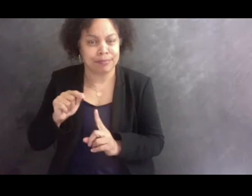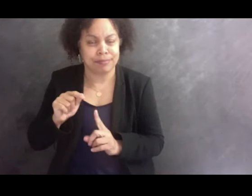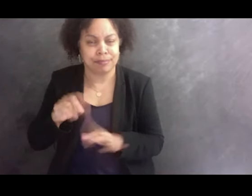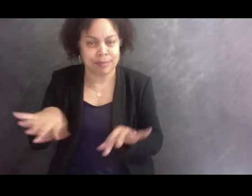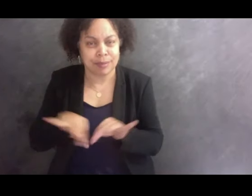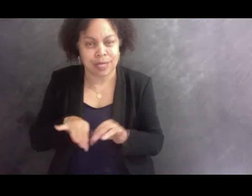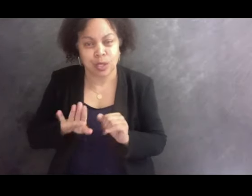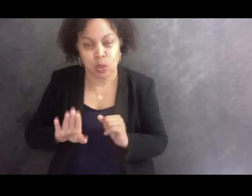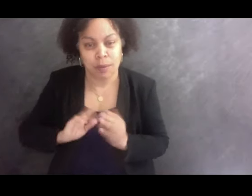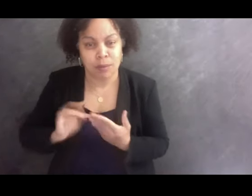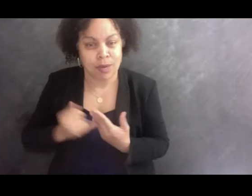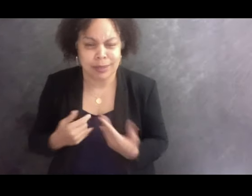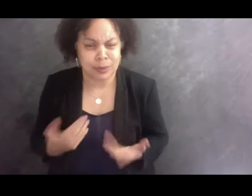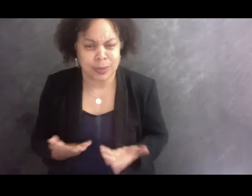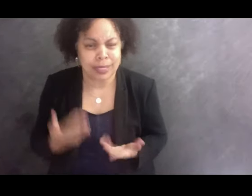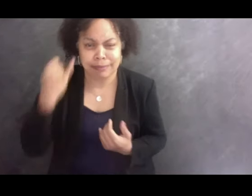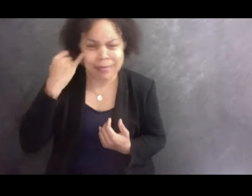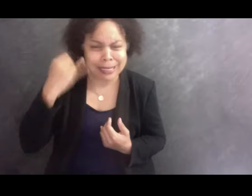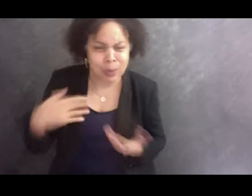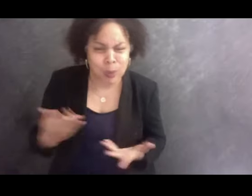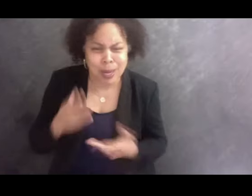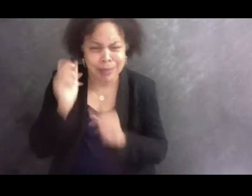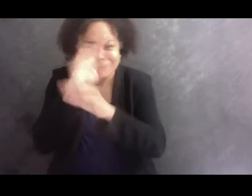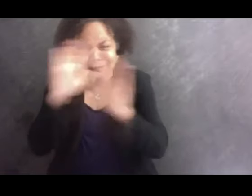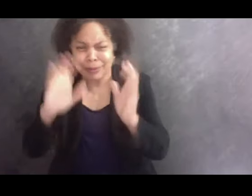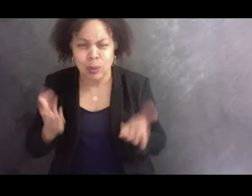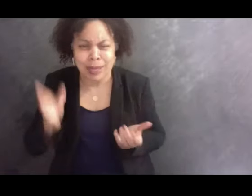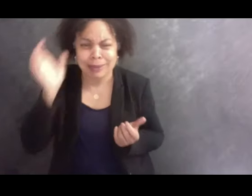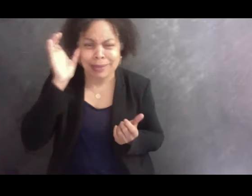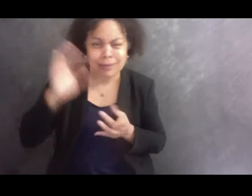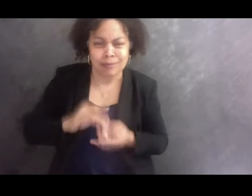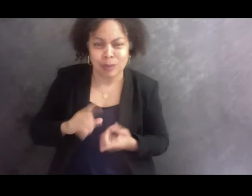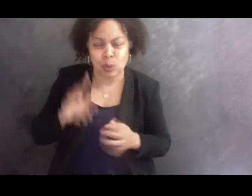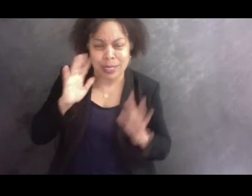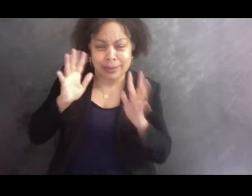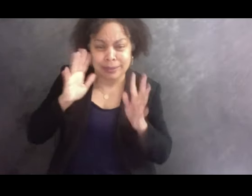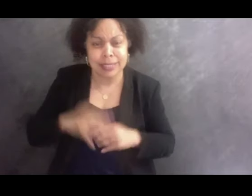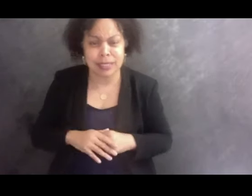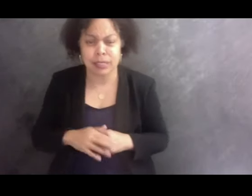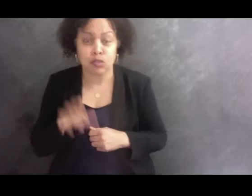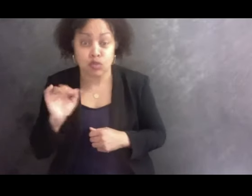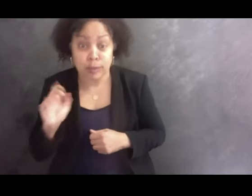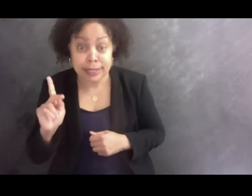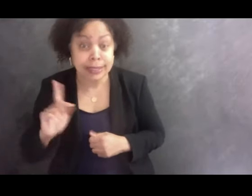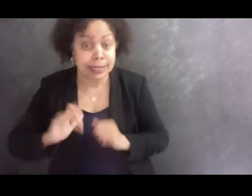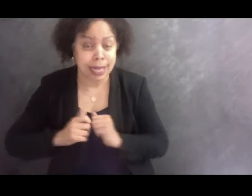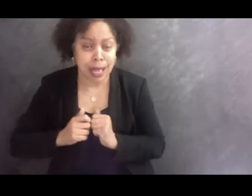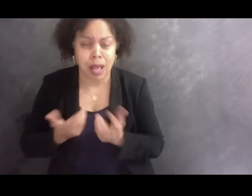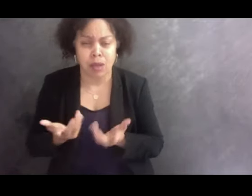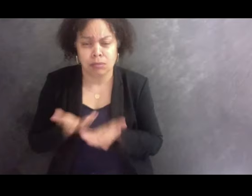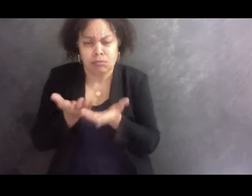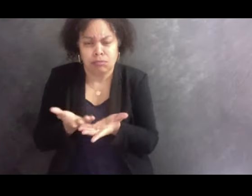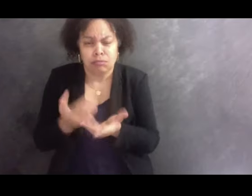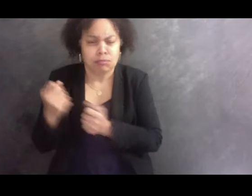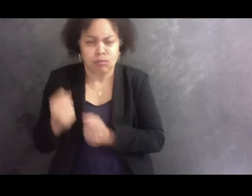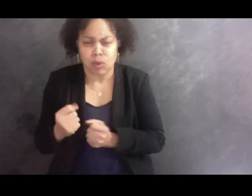project idea is, how it deals with this question of innovation, what risks it's taking, how you're situating this bold new work